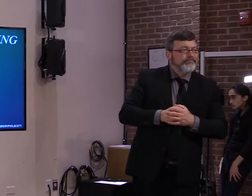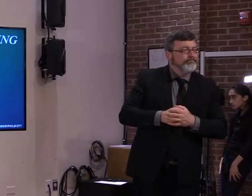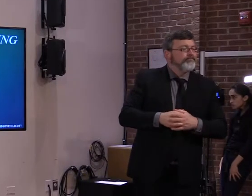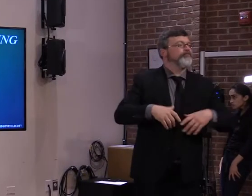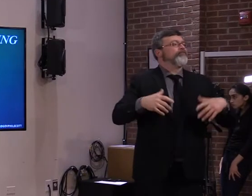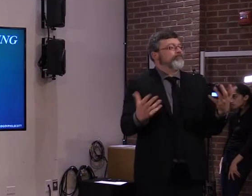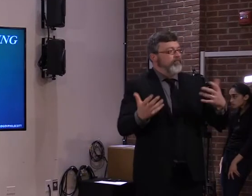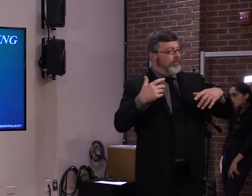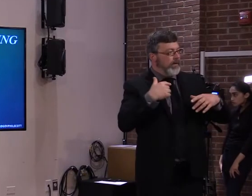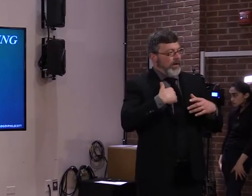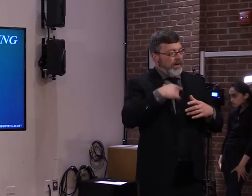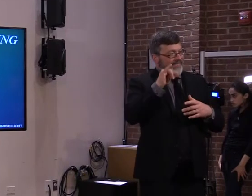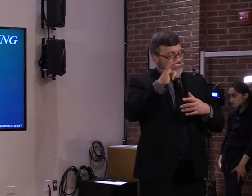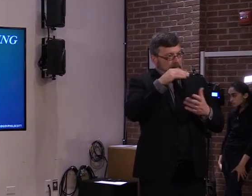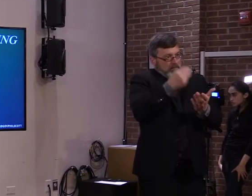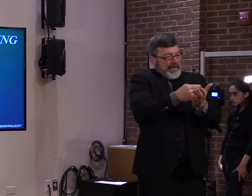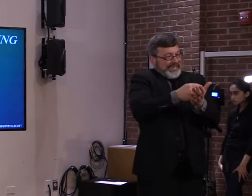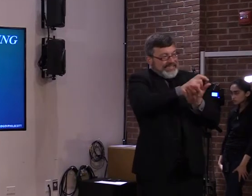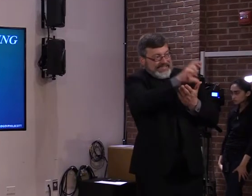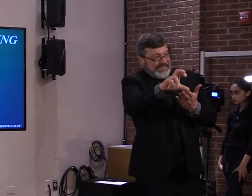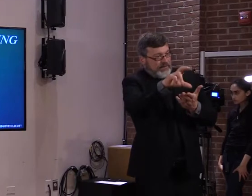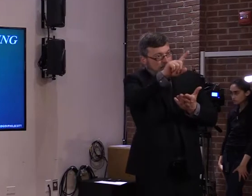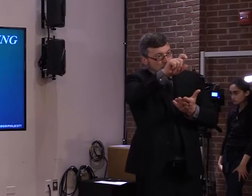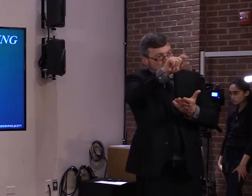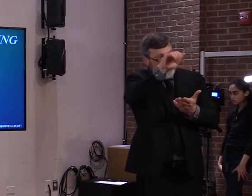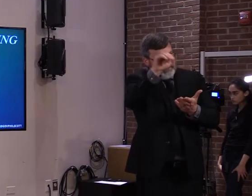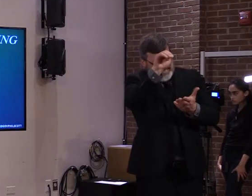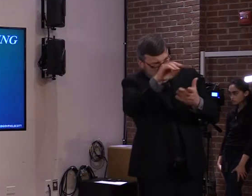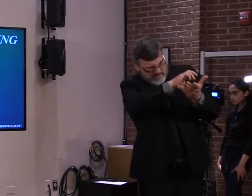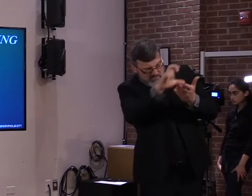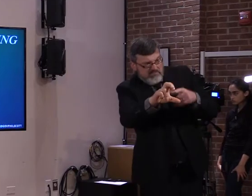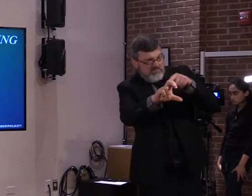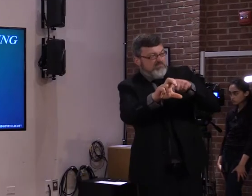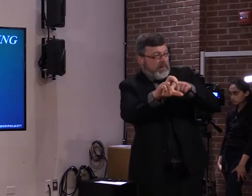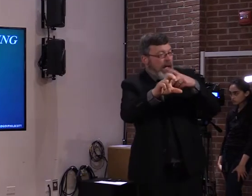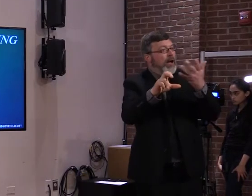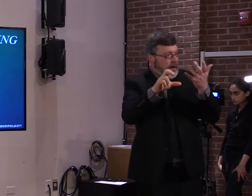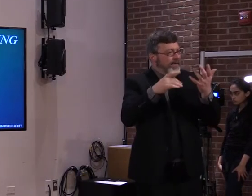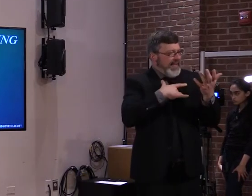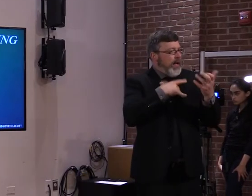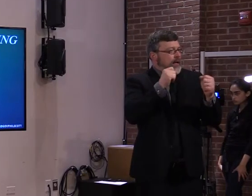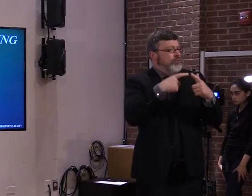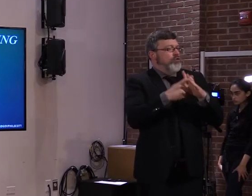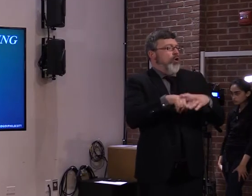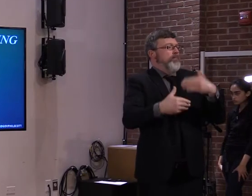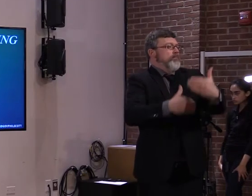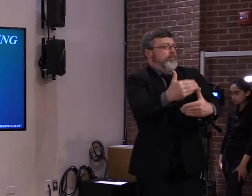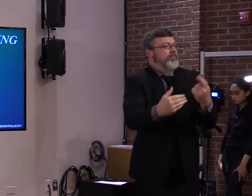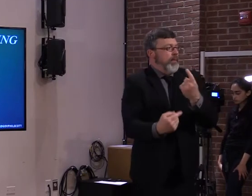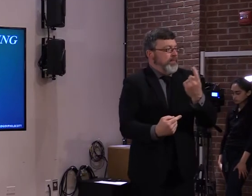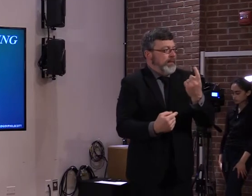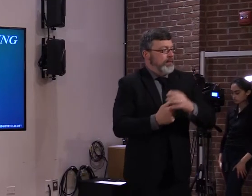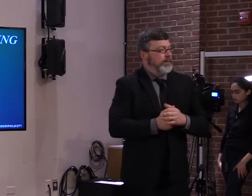here. Granted, with that investment, though, what's the reception been like with the public sector,